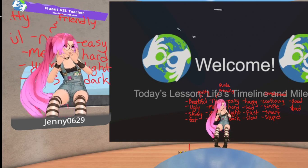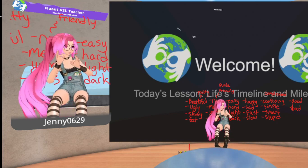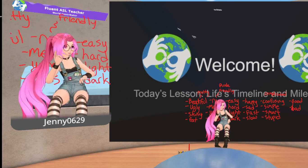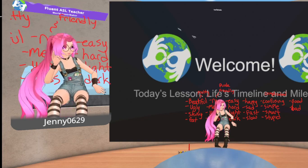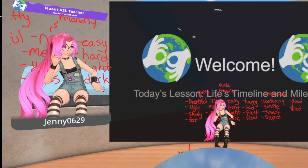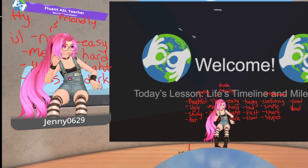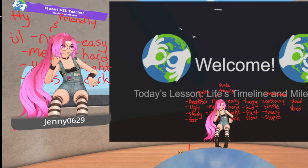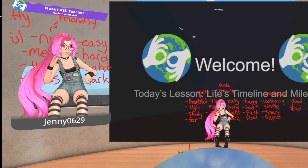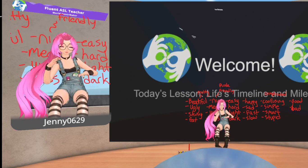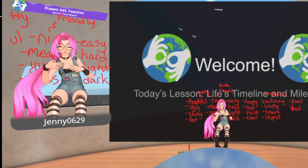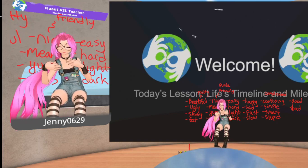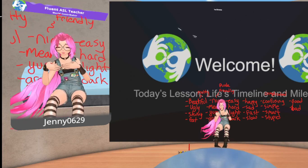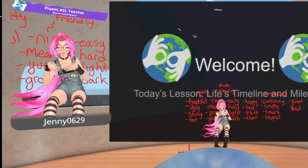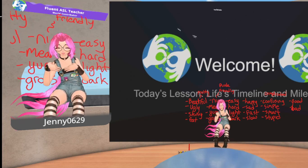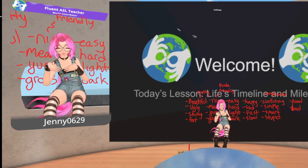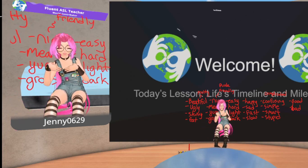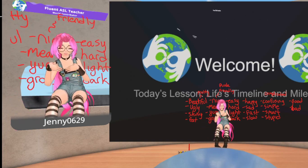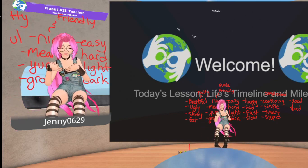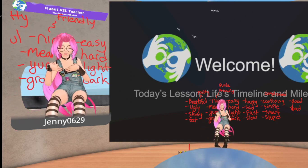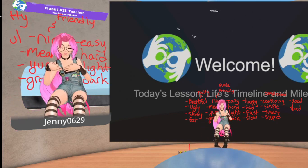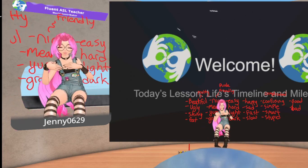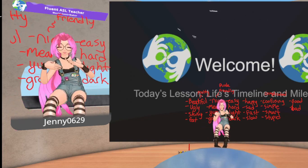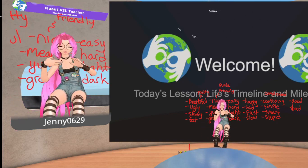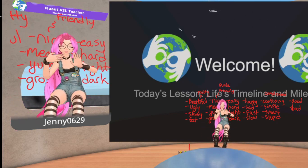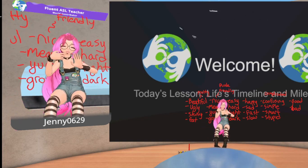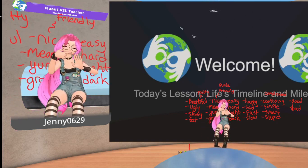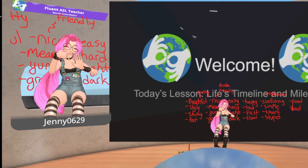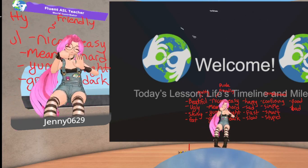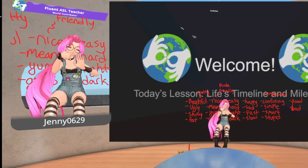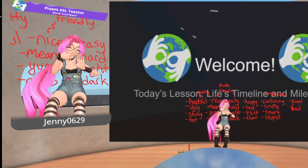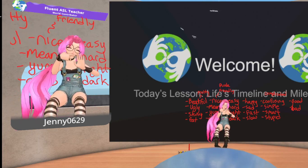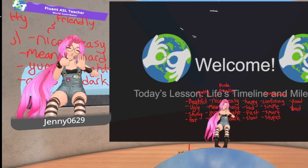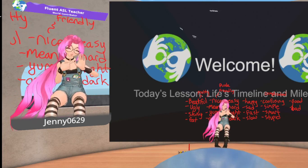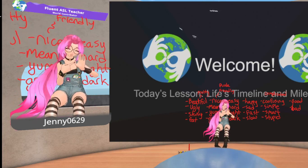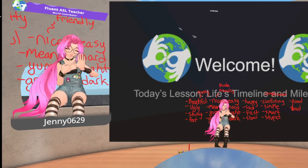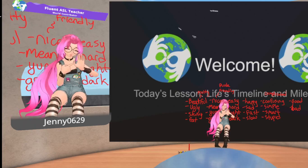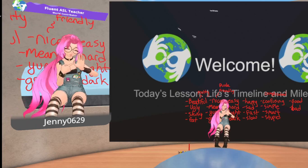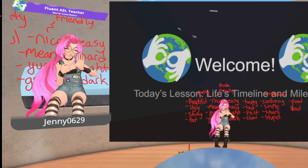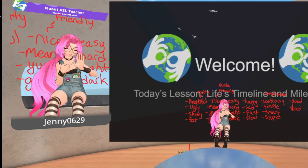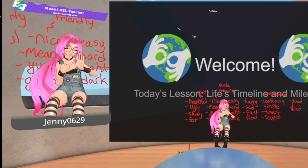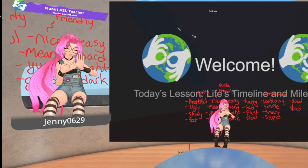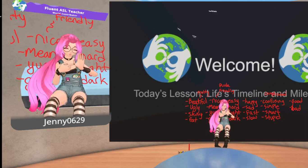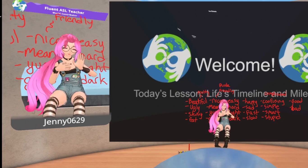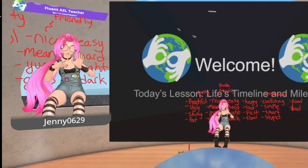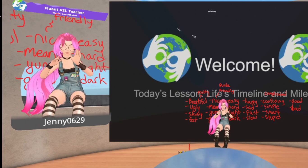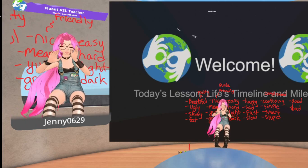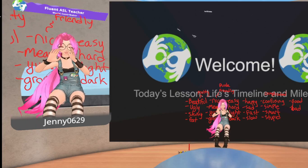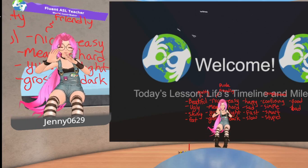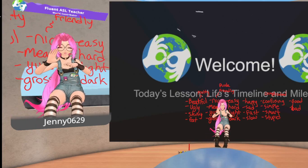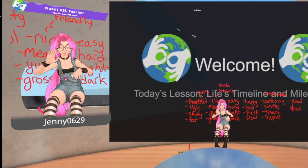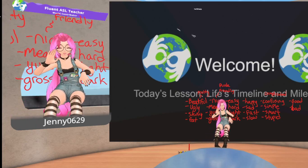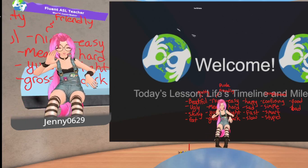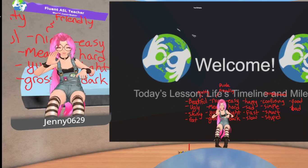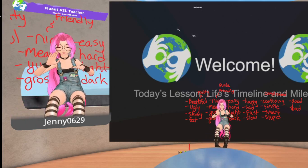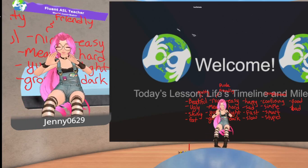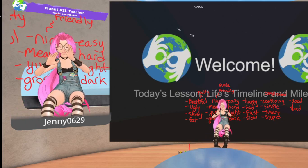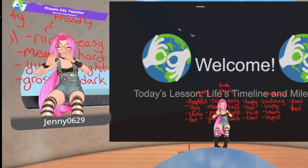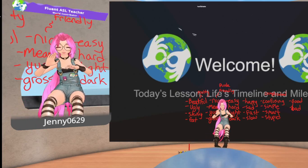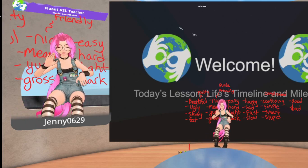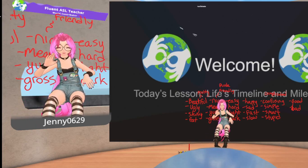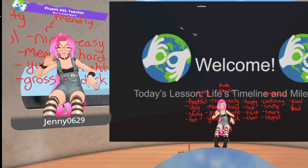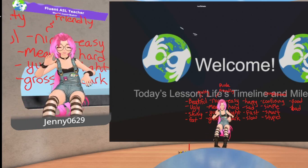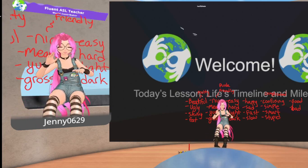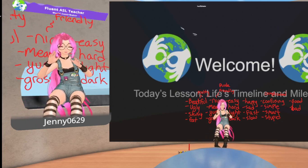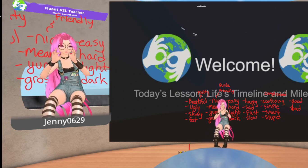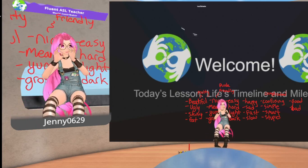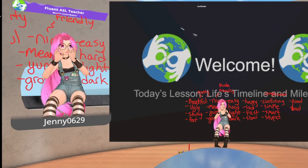You're gonna have two F hands with a flick. If you don't have index, so you can't do an F hand, you can say, pretend this is an F, and then use your open hands just